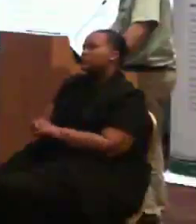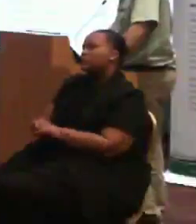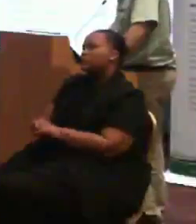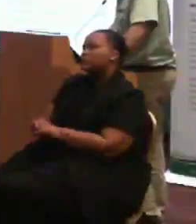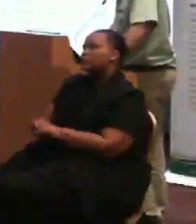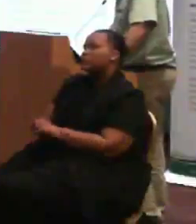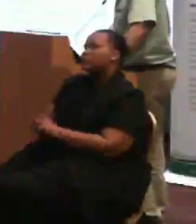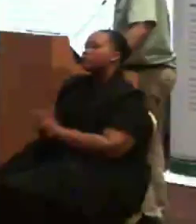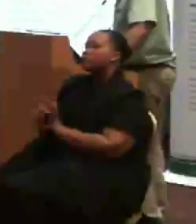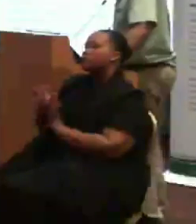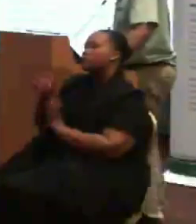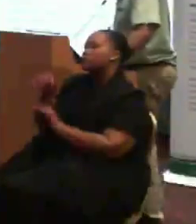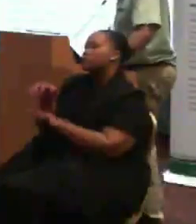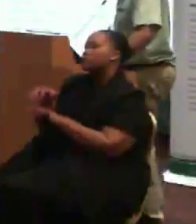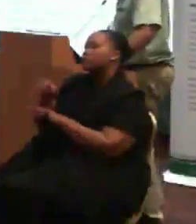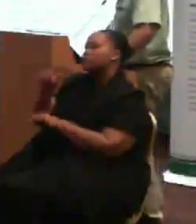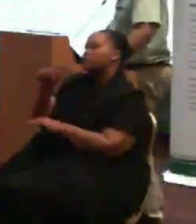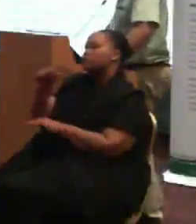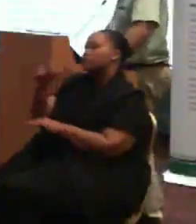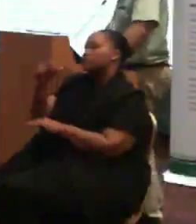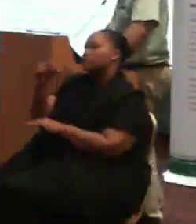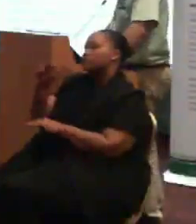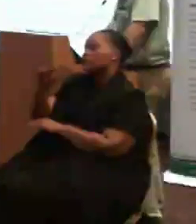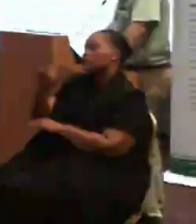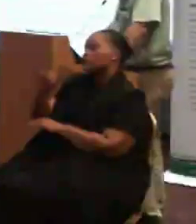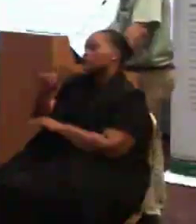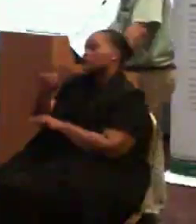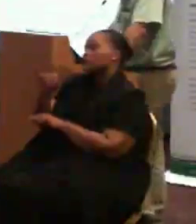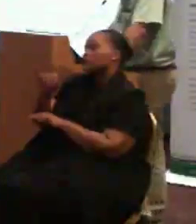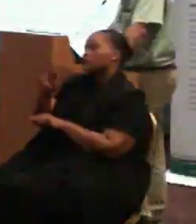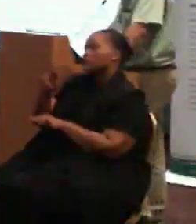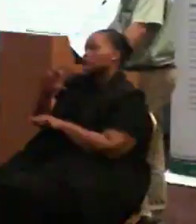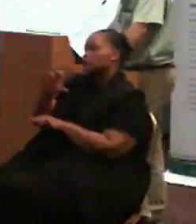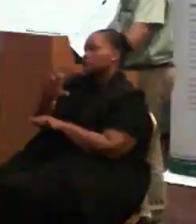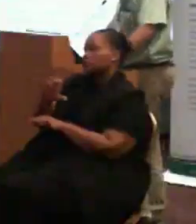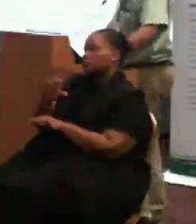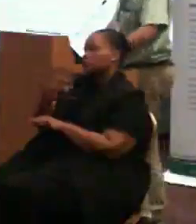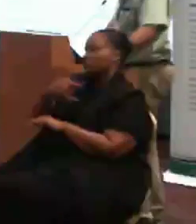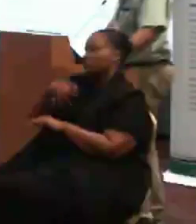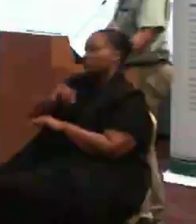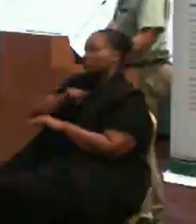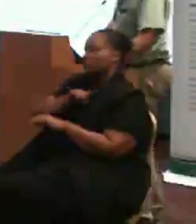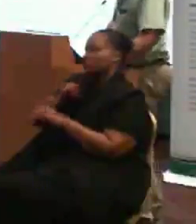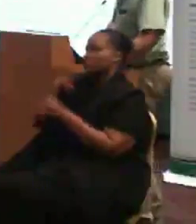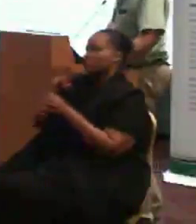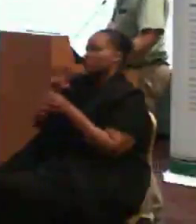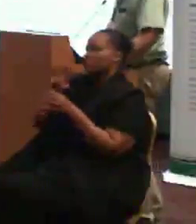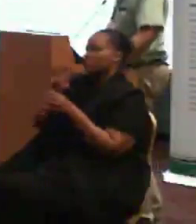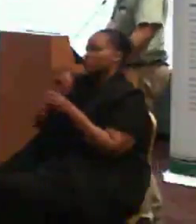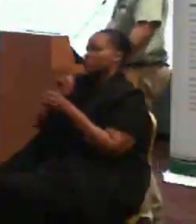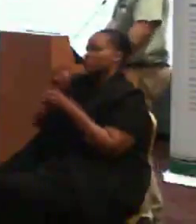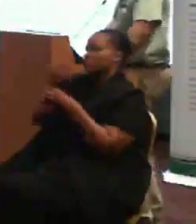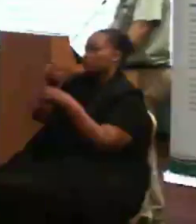So Agri Northern Cape is a provincial affiliate of Agri South Africa, and we're a member